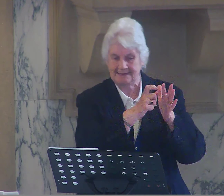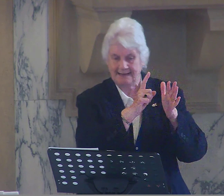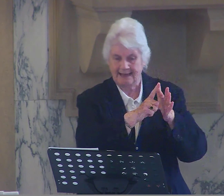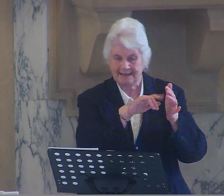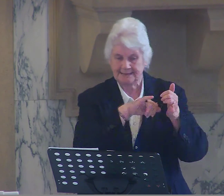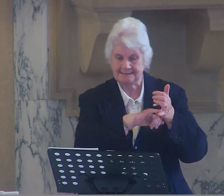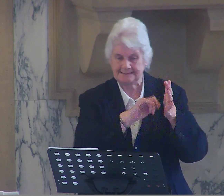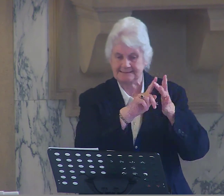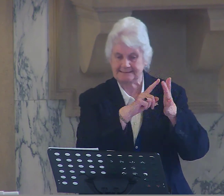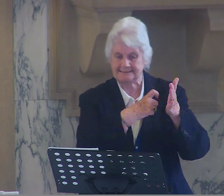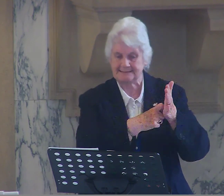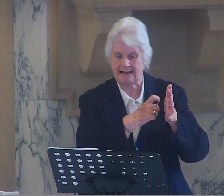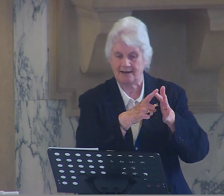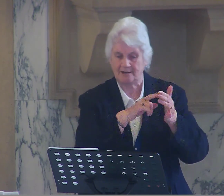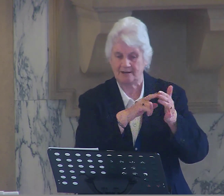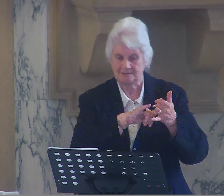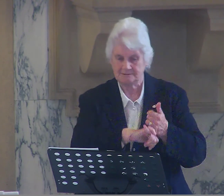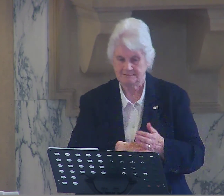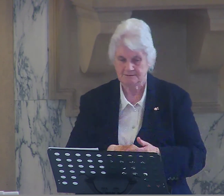desires.